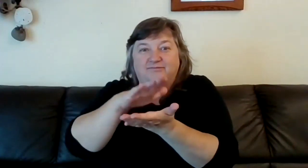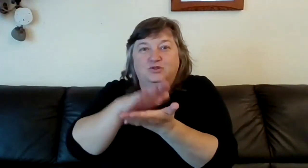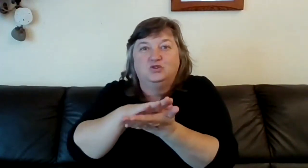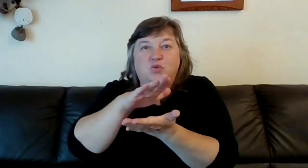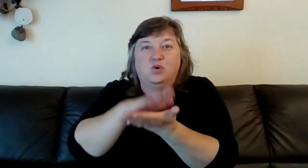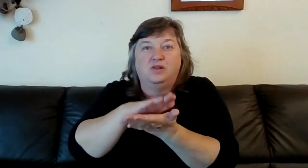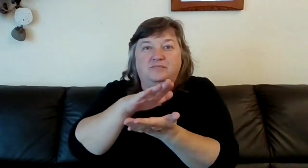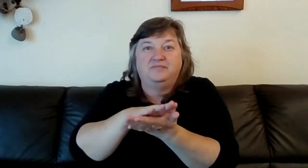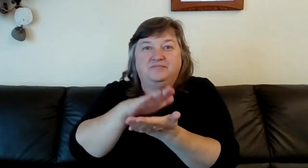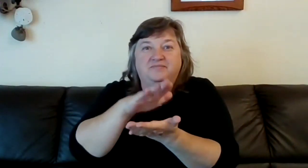School.